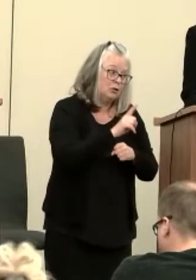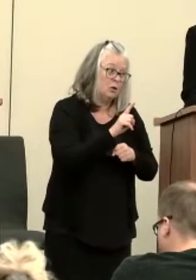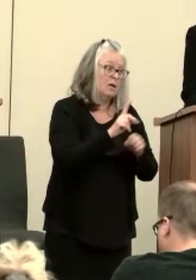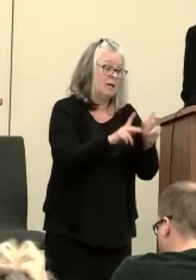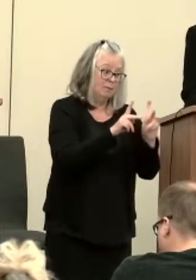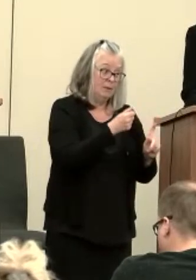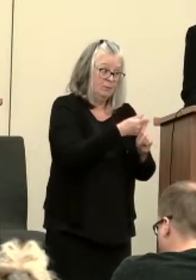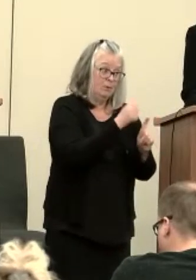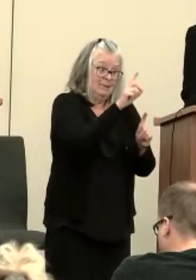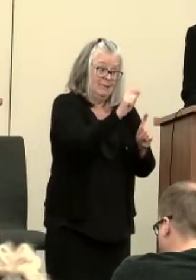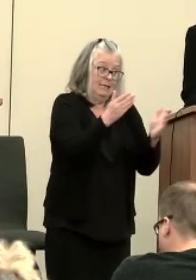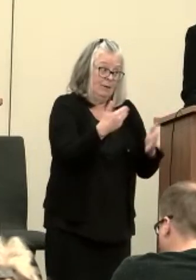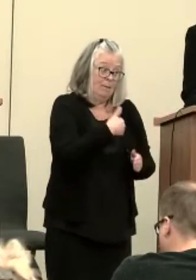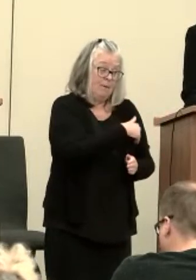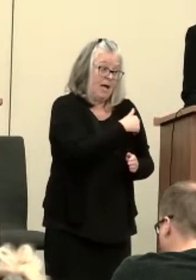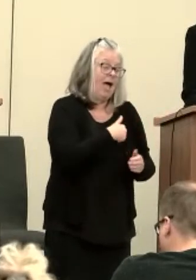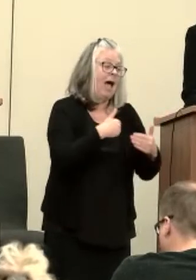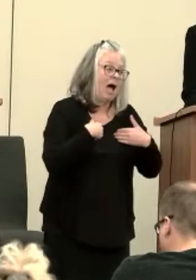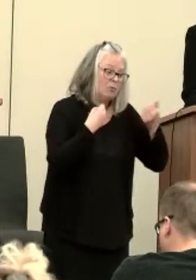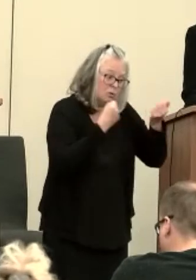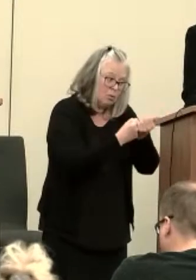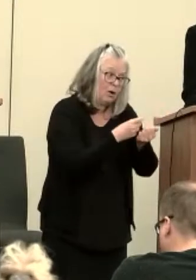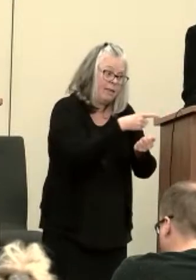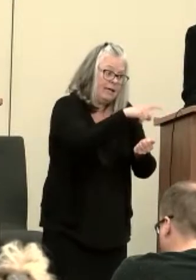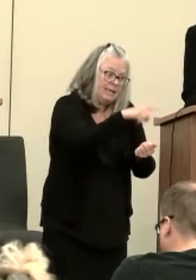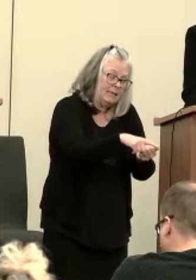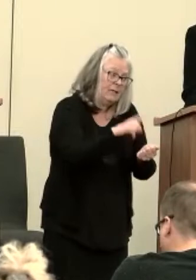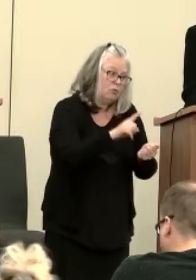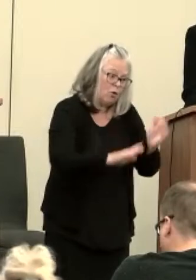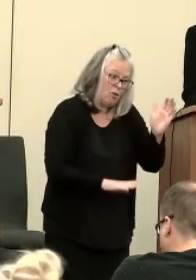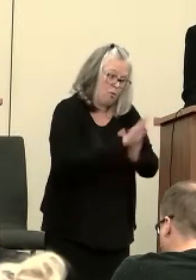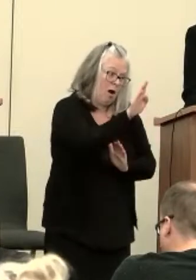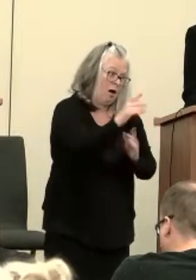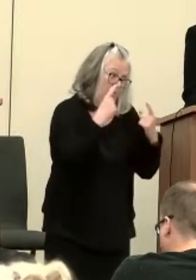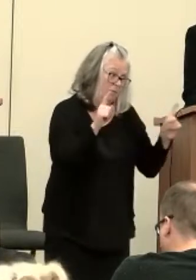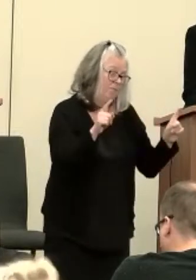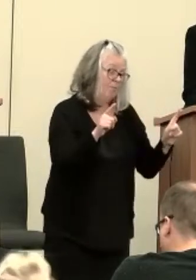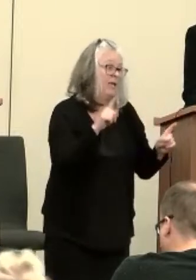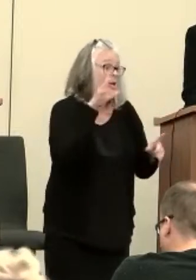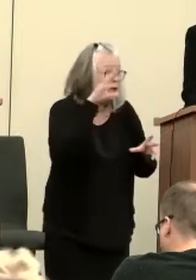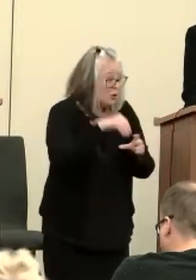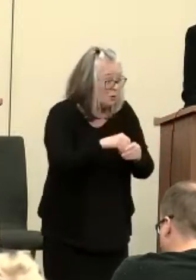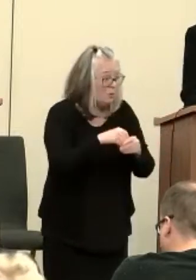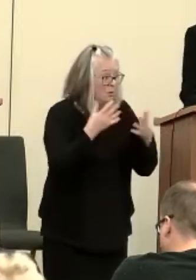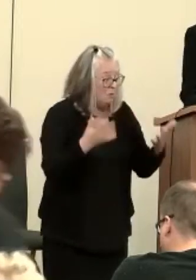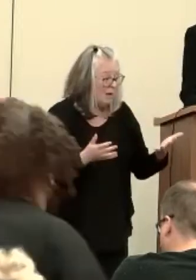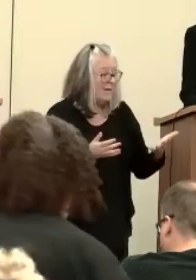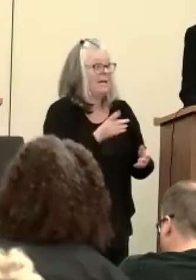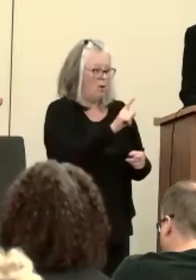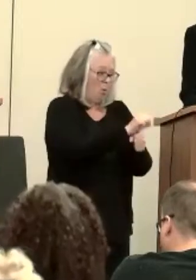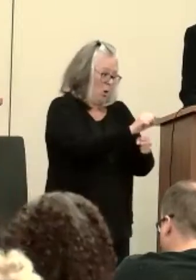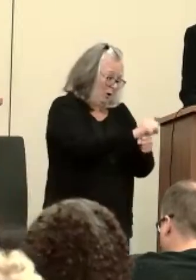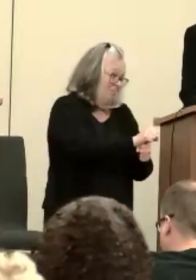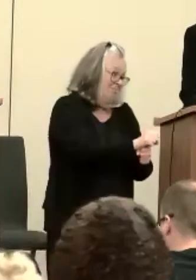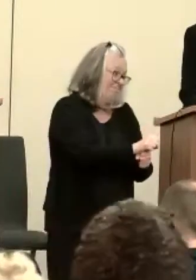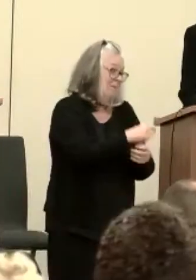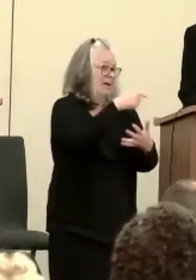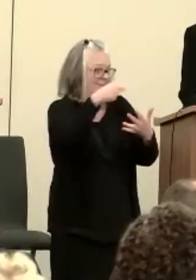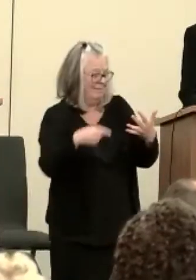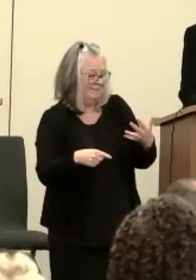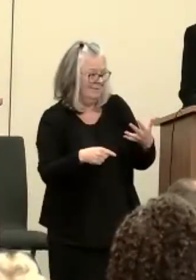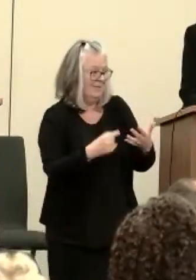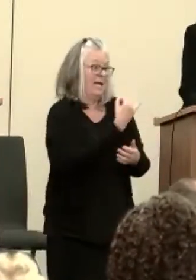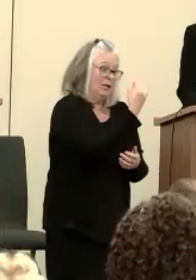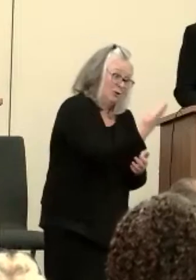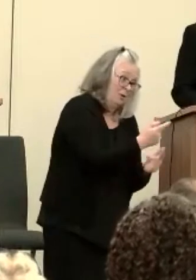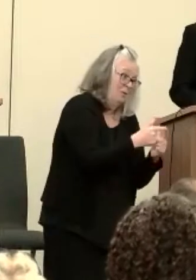with disabilities have the supports that they need to be able to thrive. And that includes in the workplace and getting employment,